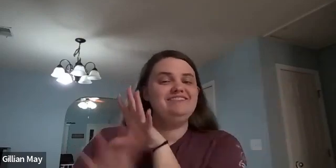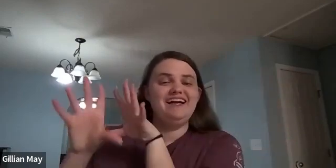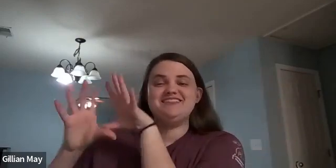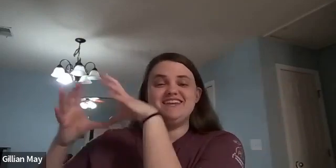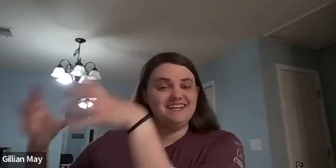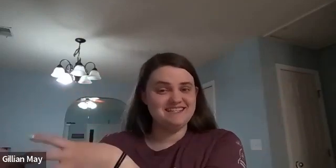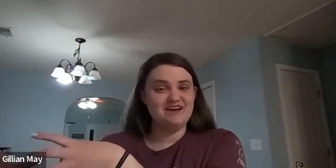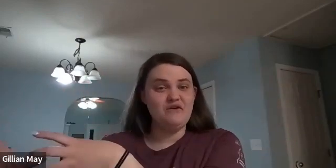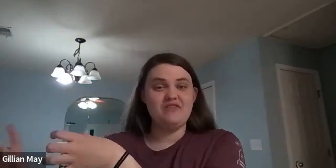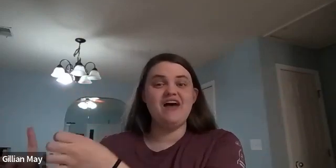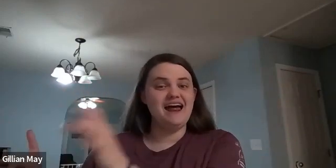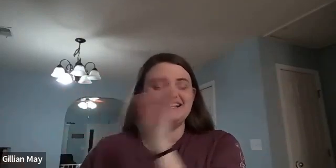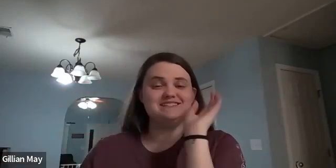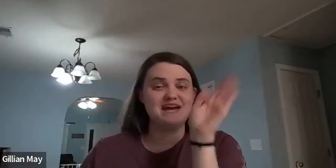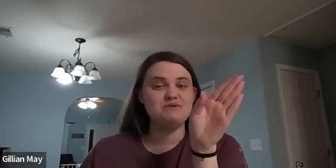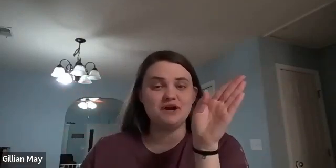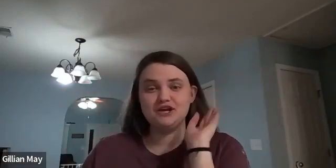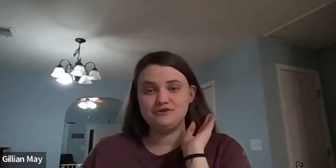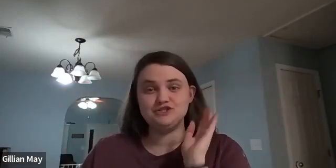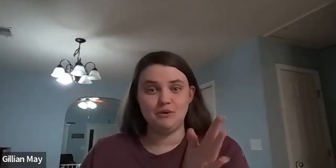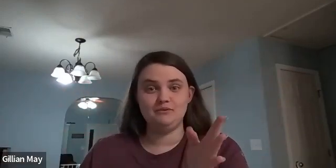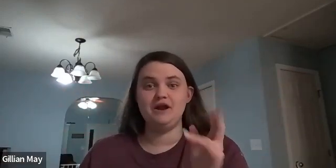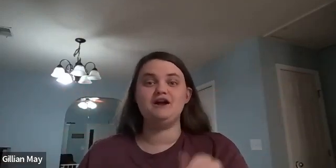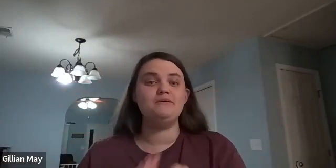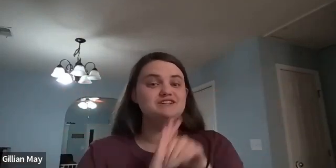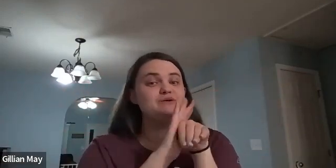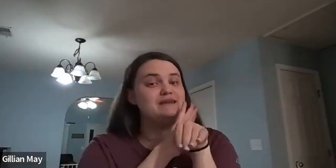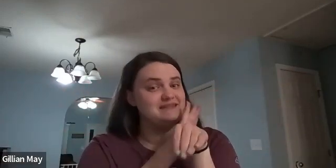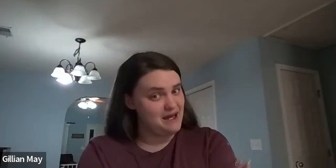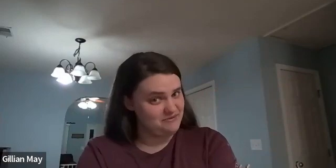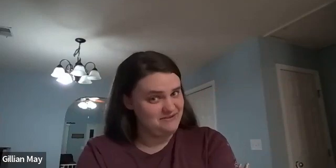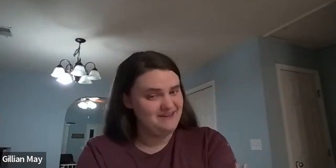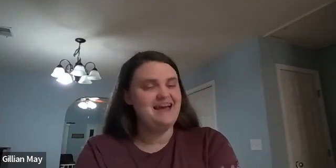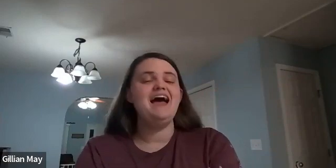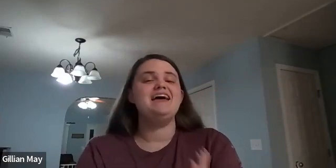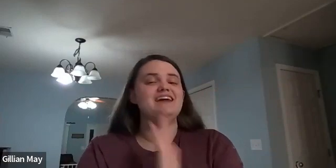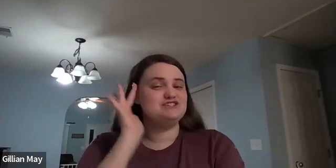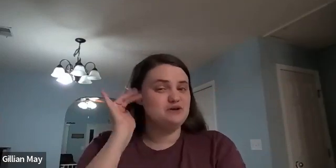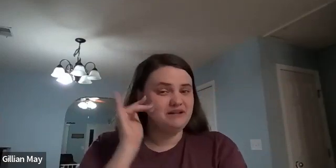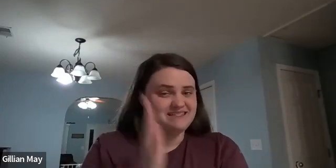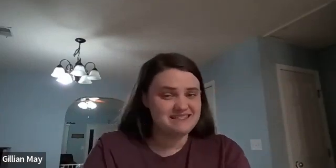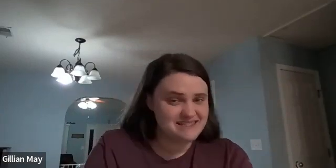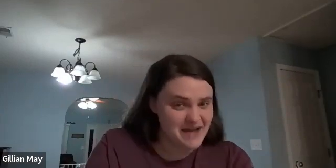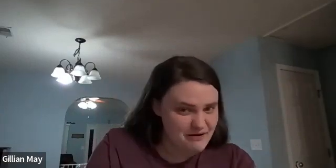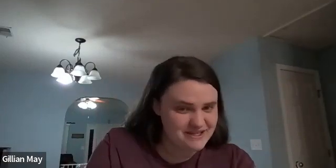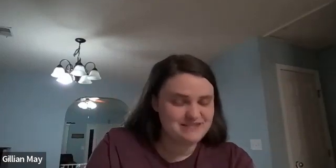like thing in itself. And that I said we were going to go short. We're not going too in depth. And that is a good place to stop, because if we